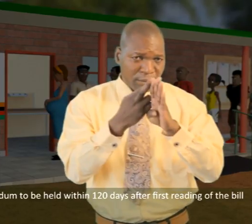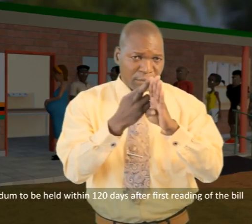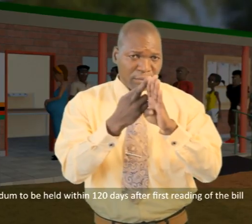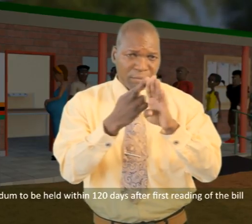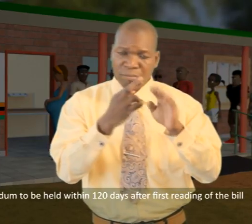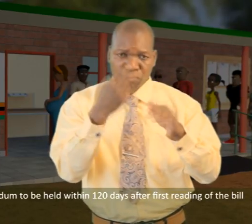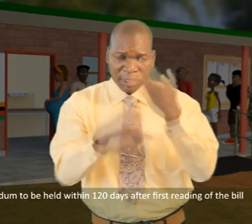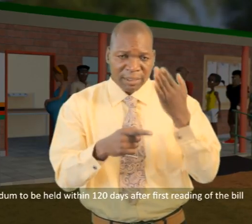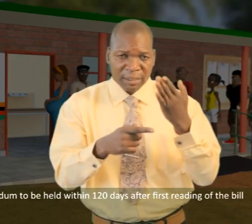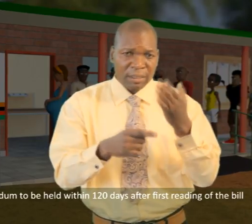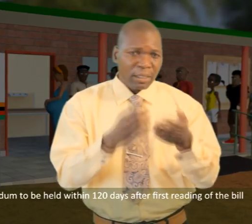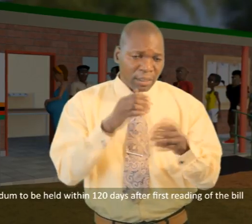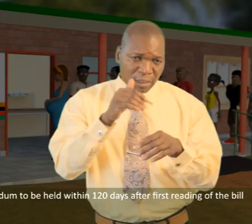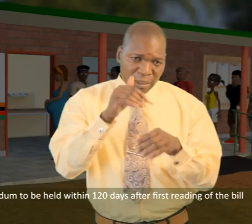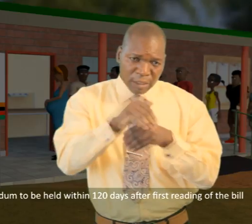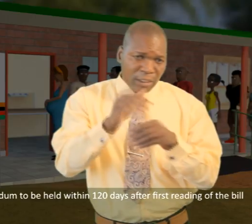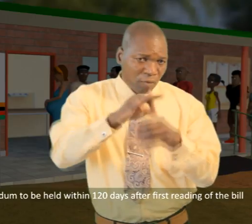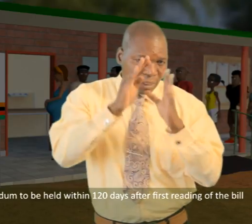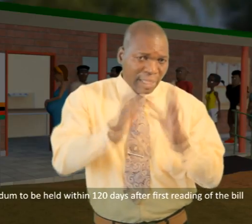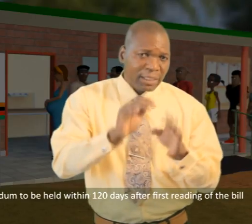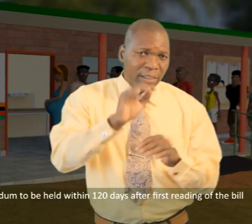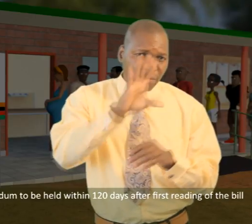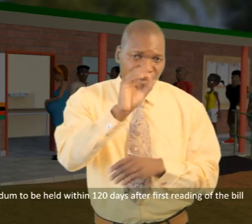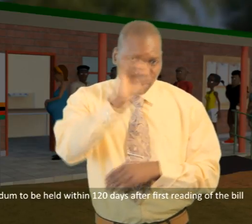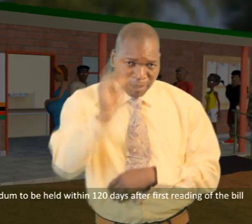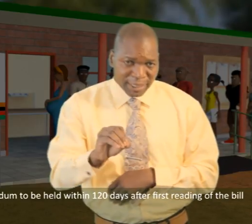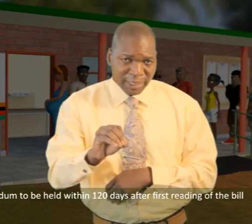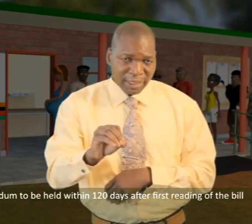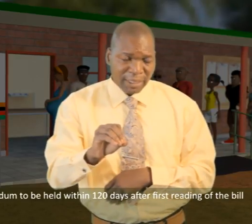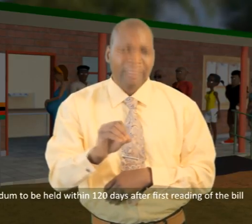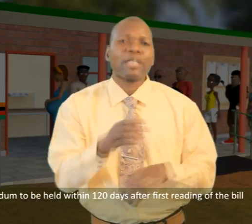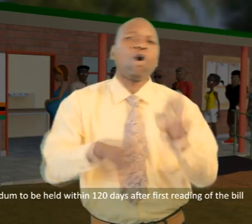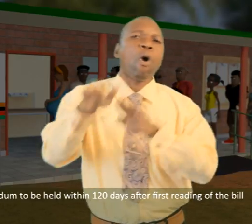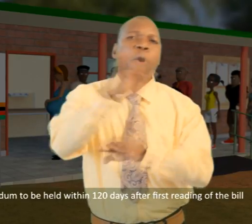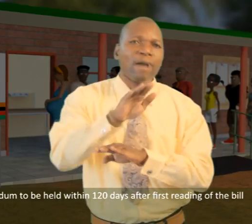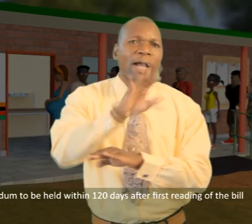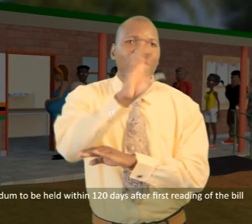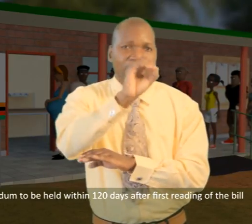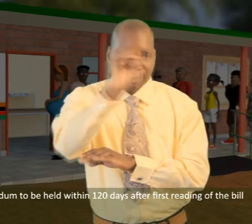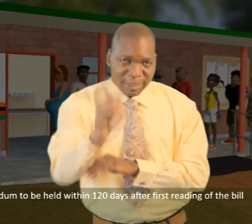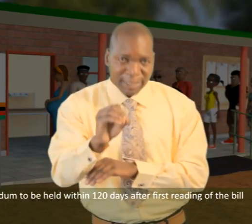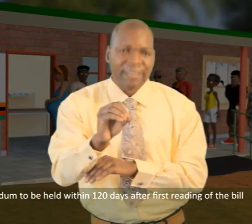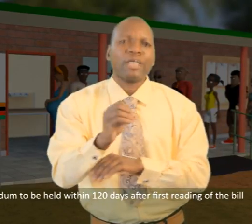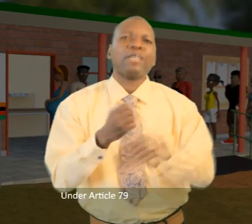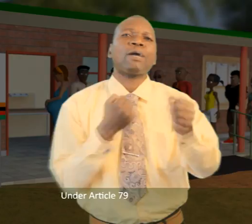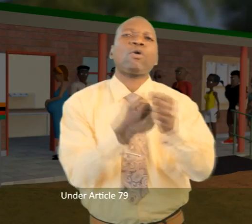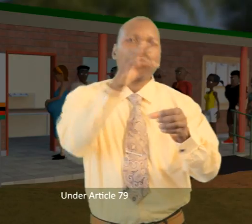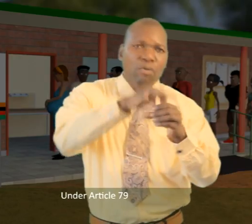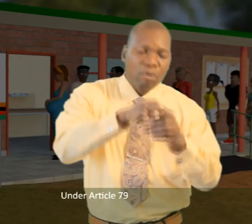303, referendum to be held within 120 days after first reading of the bill. Under Article 79,